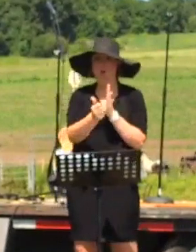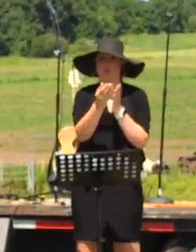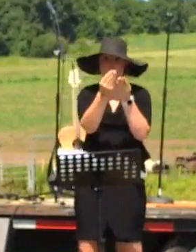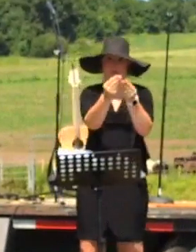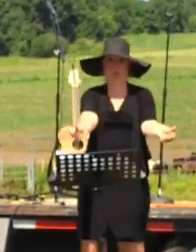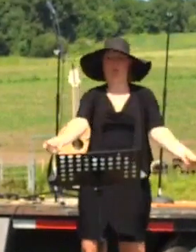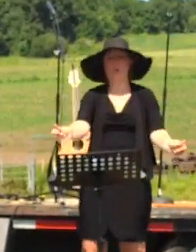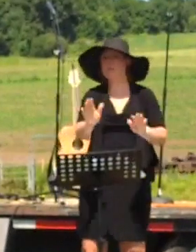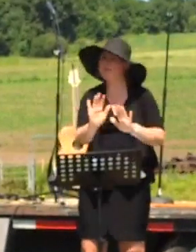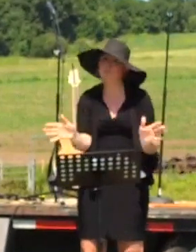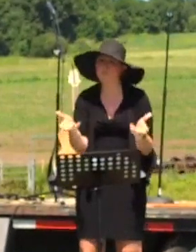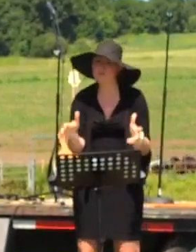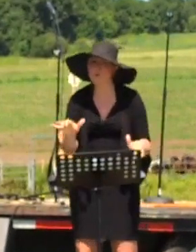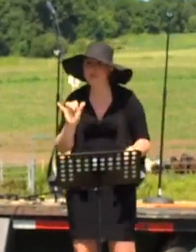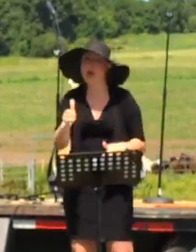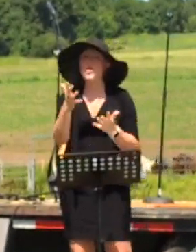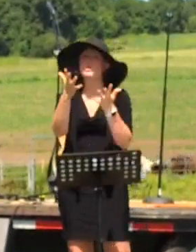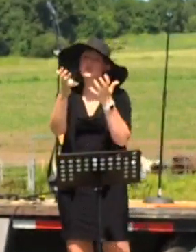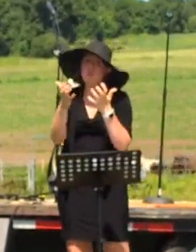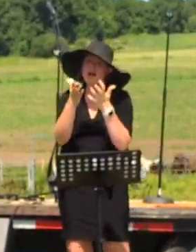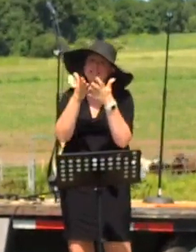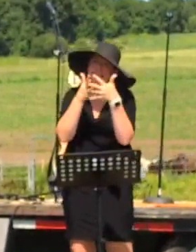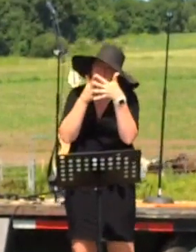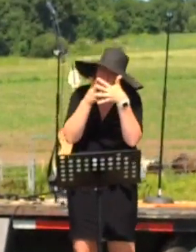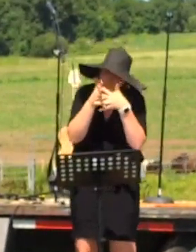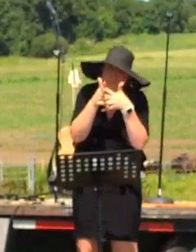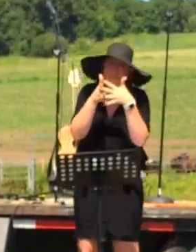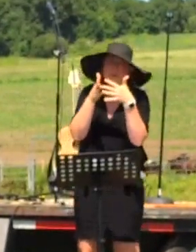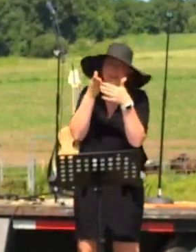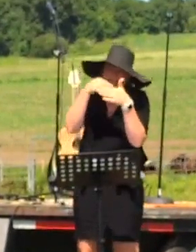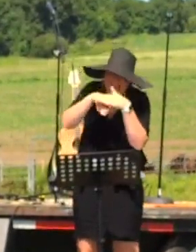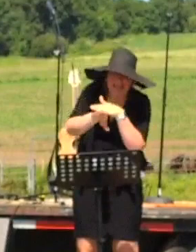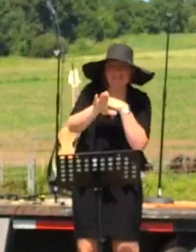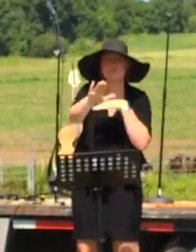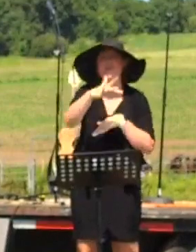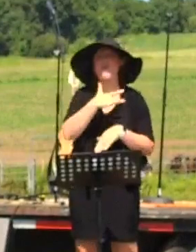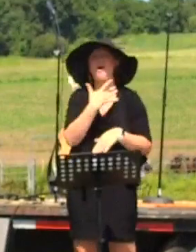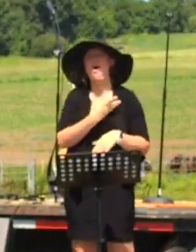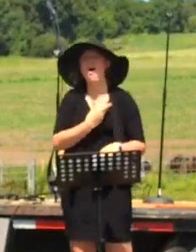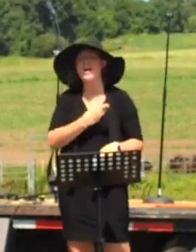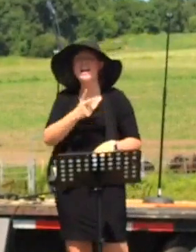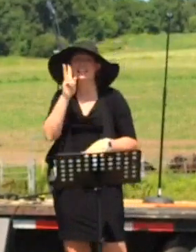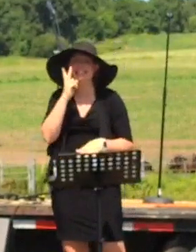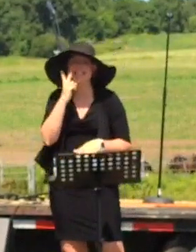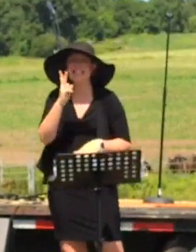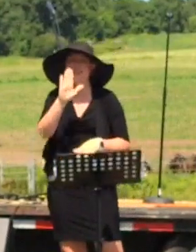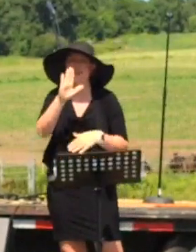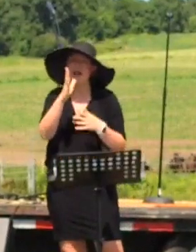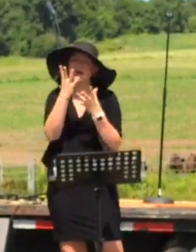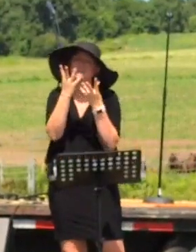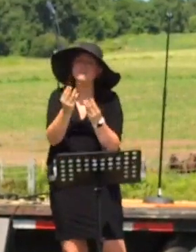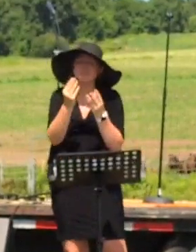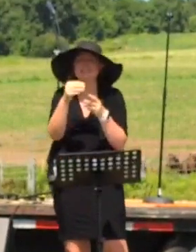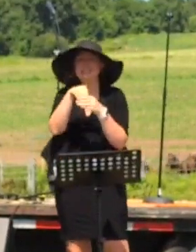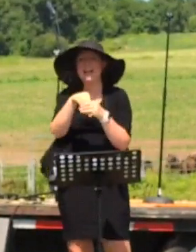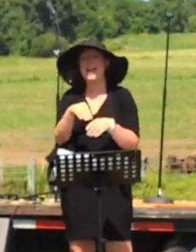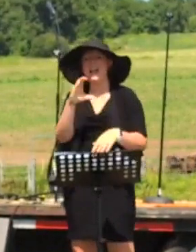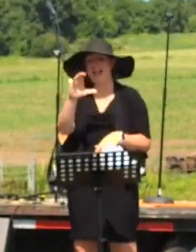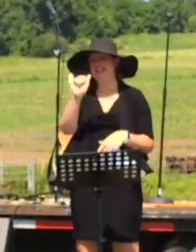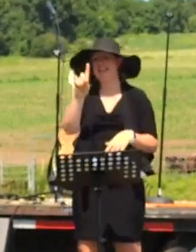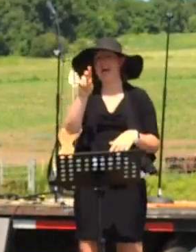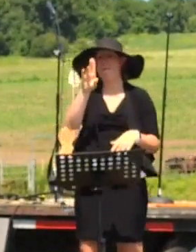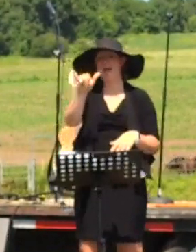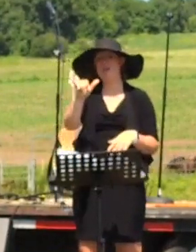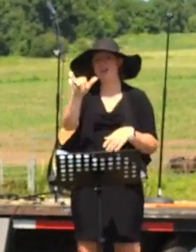way through it so we can access the good stuff inside, right? Like, I talked to you about those Cadbury eggs. Like, I'm not a huge fan